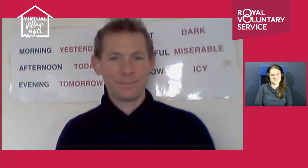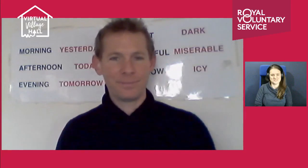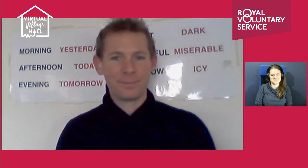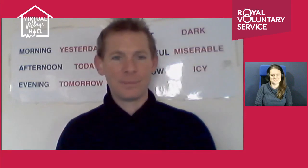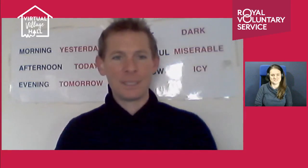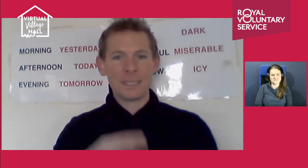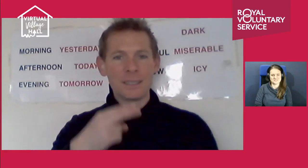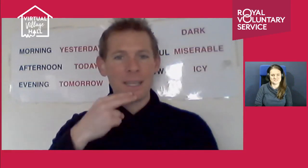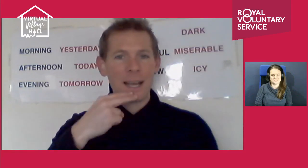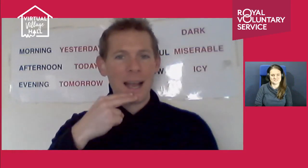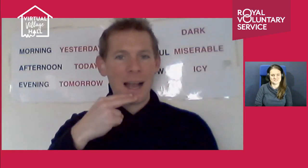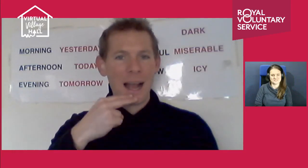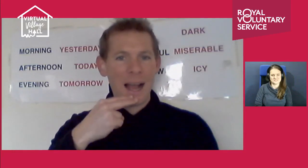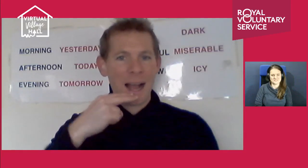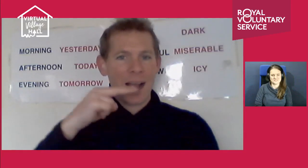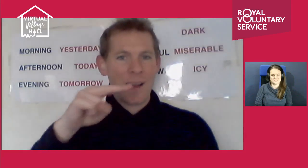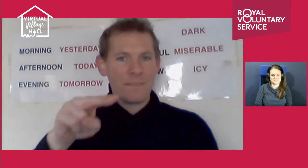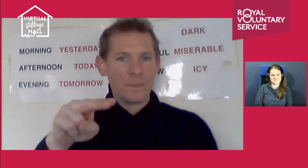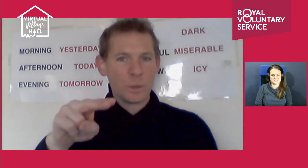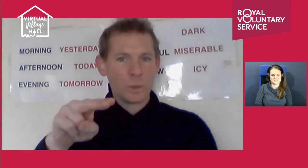Afternoon.